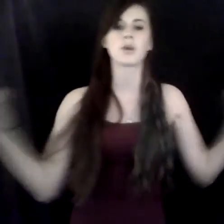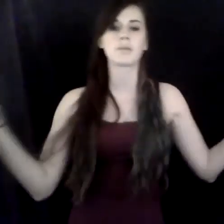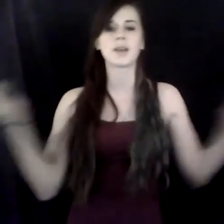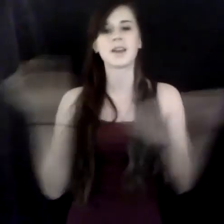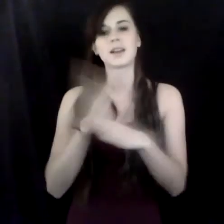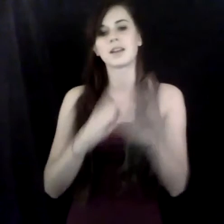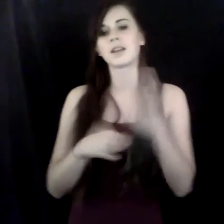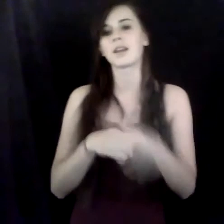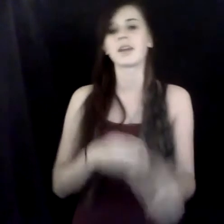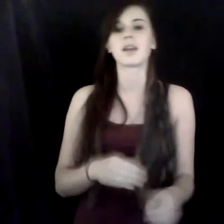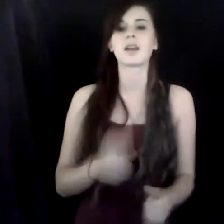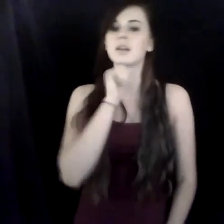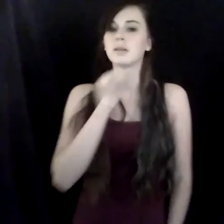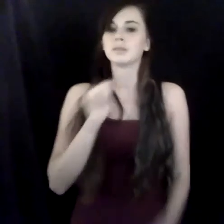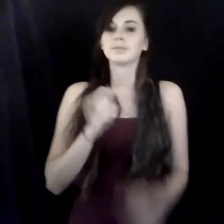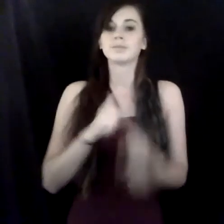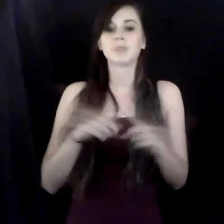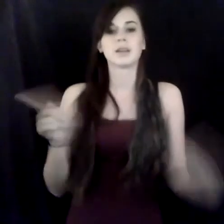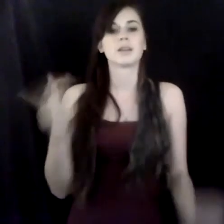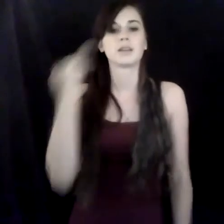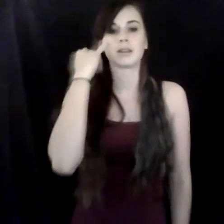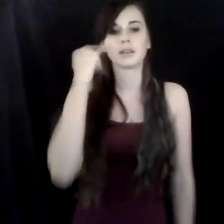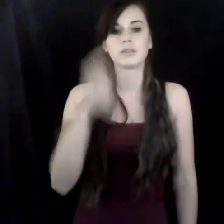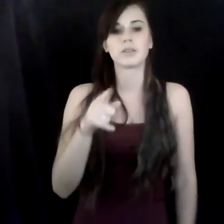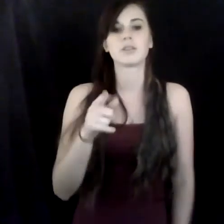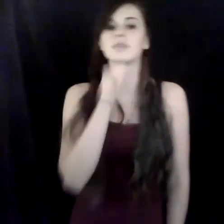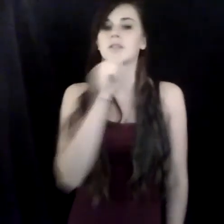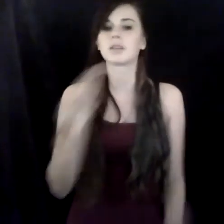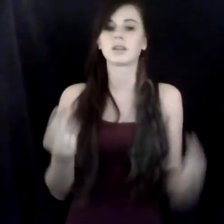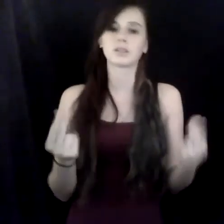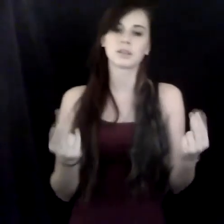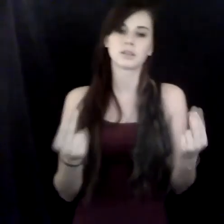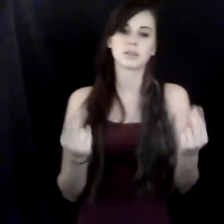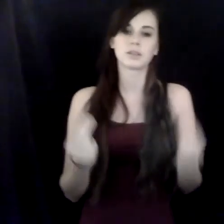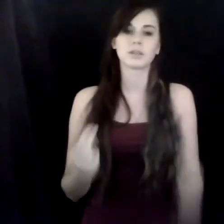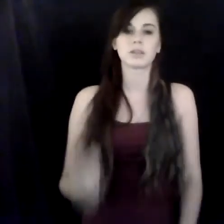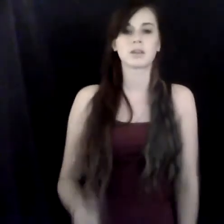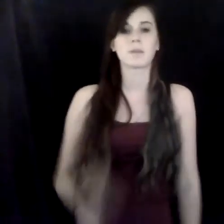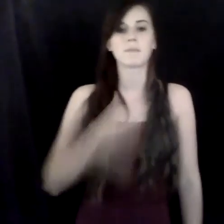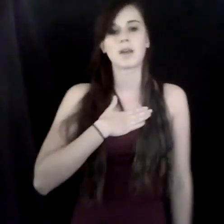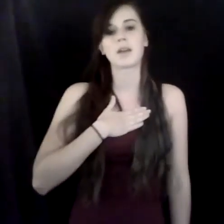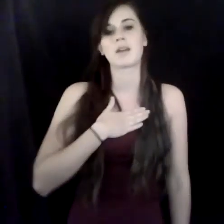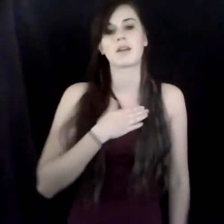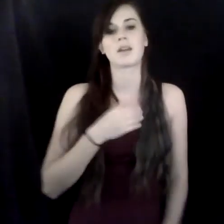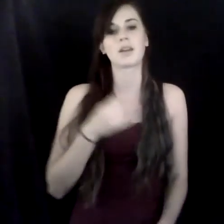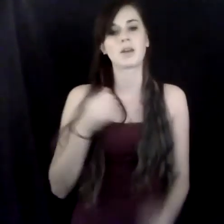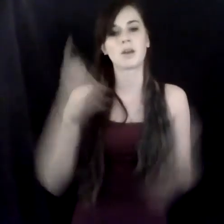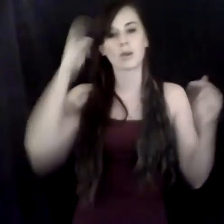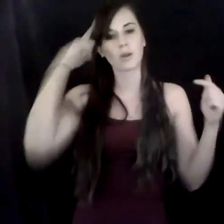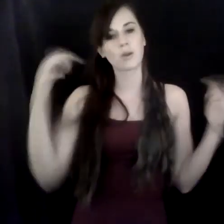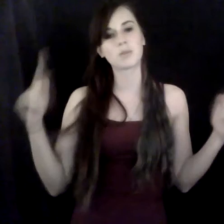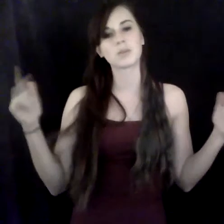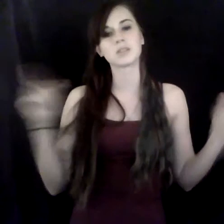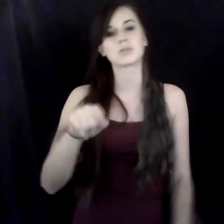mighty hand But even if you don't My hope is you